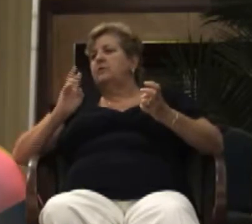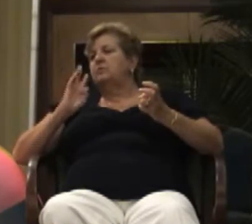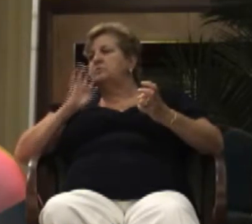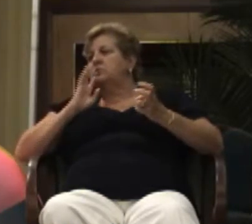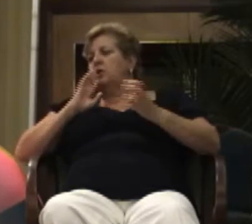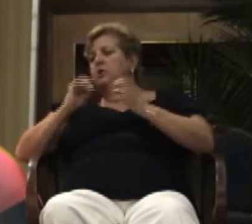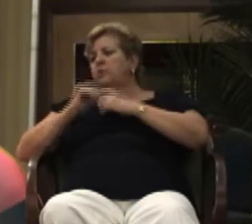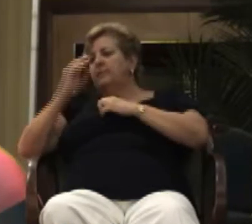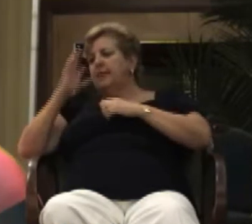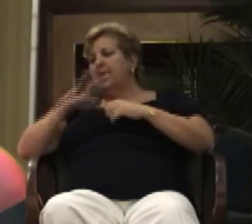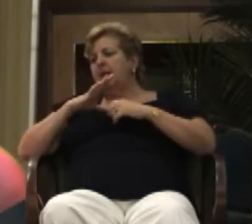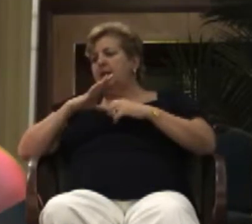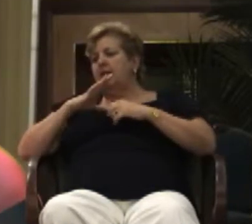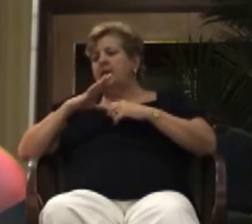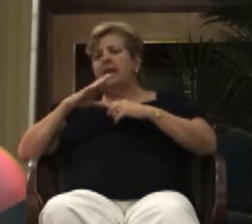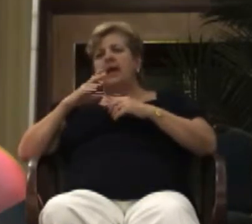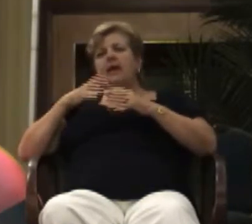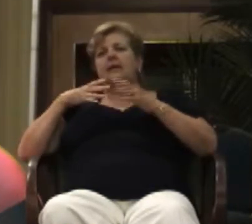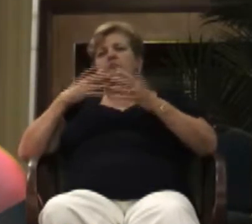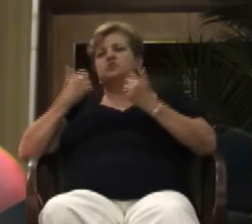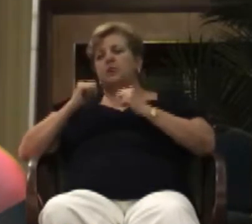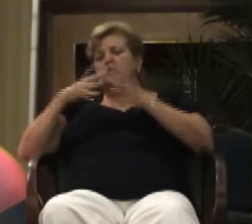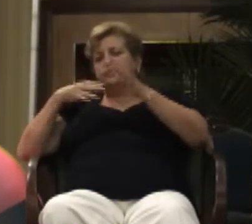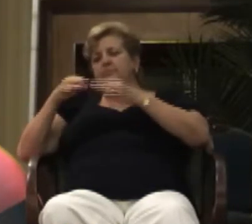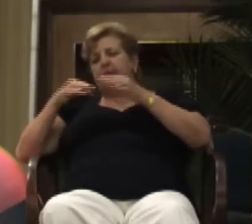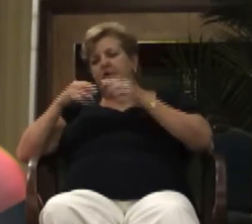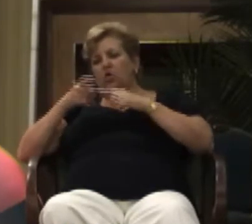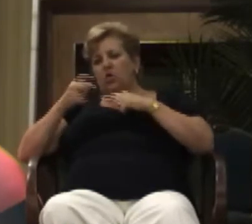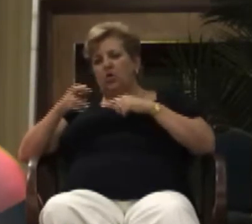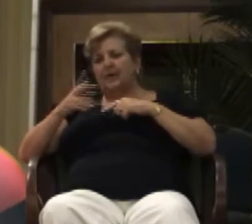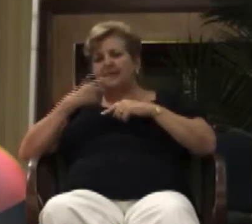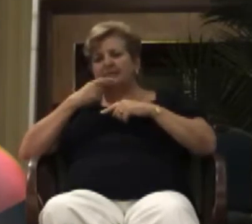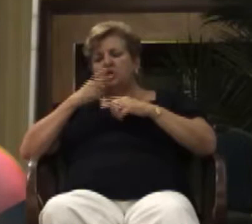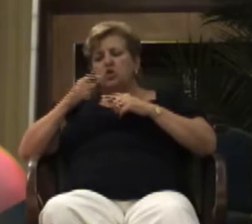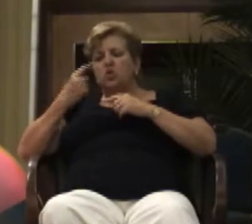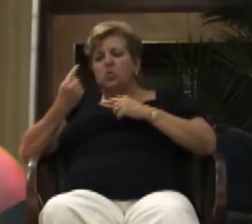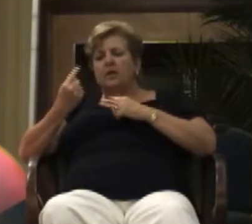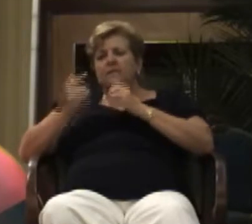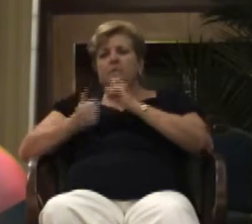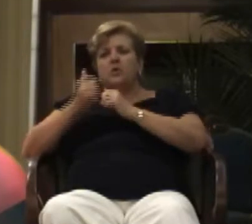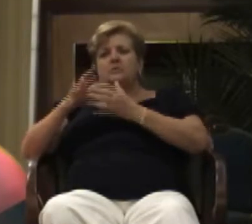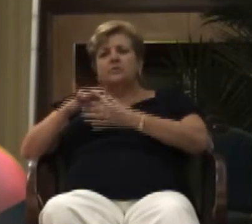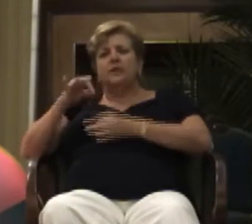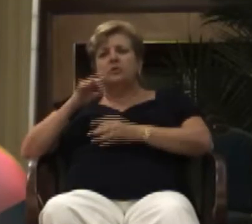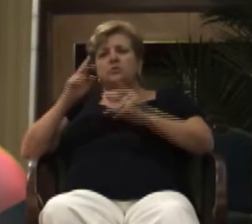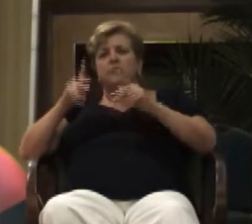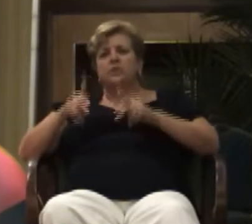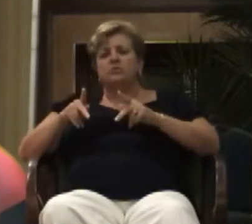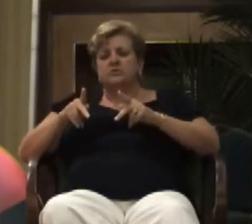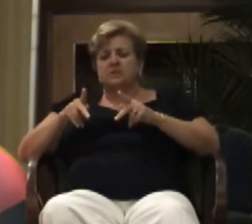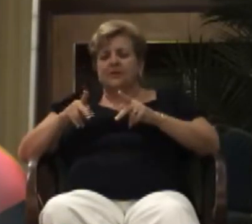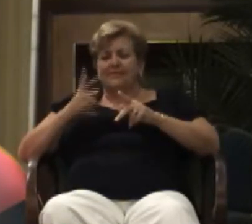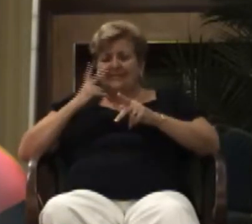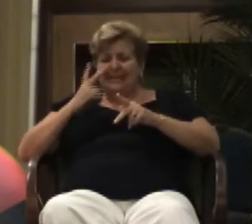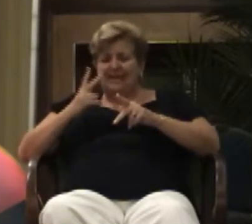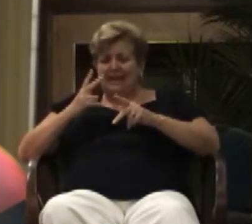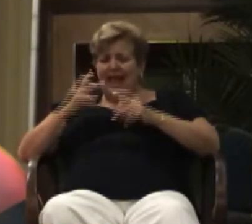some forgiveness that he'd gone through, and he told her, "You were the most spiritual people I've ever seen, and I hate to see you so hurting." And she's young,